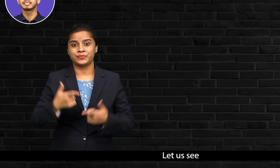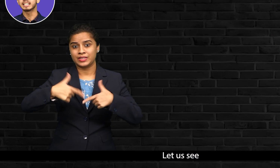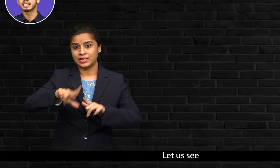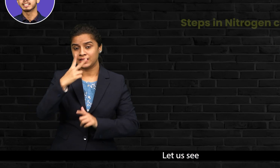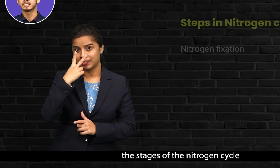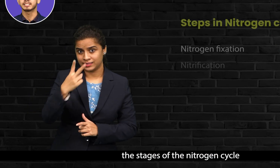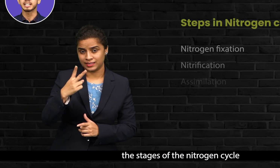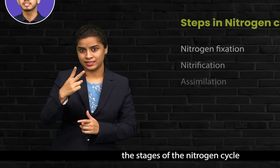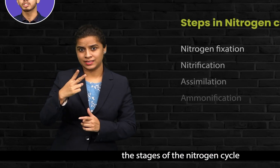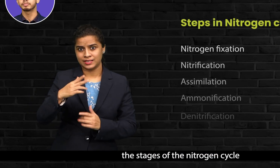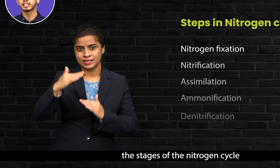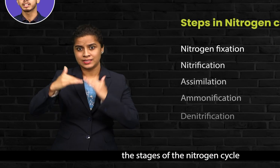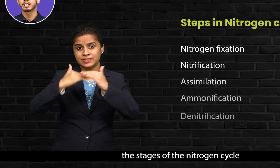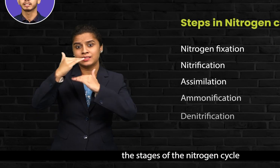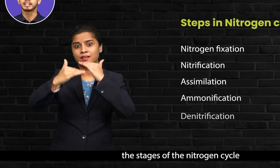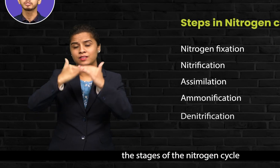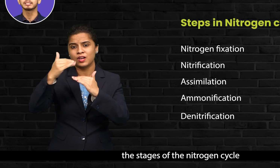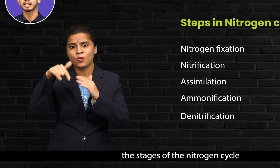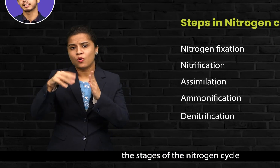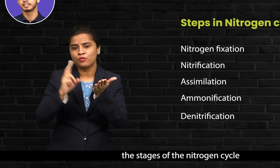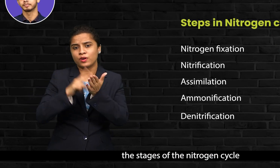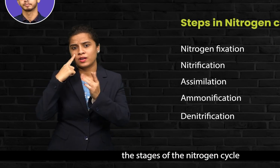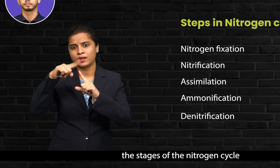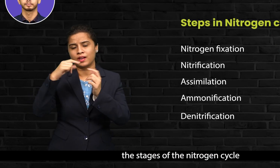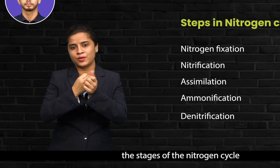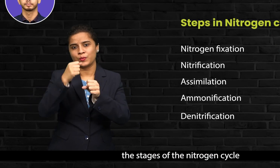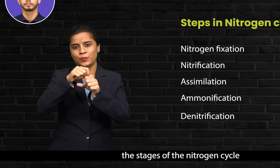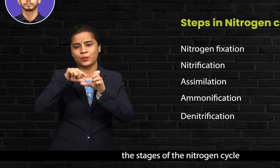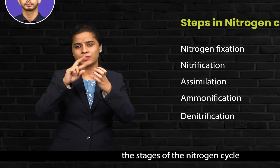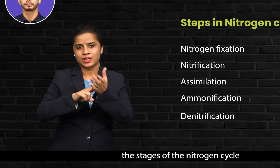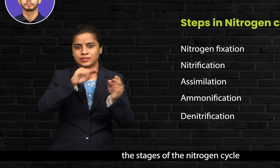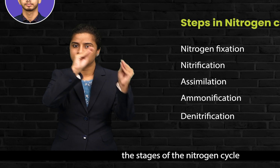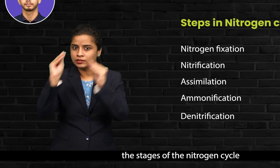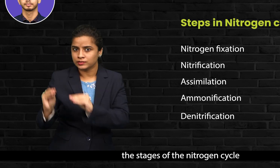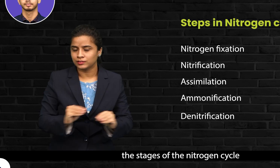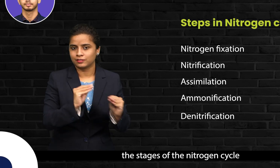Let us see the stages of the nitrogen cycle.